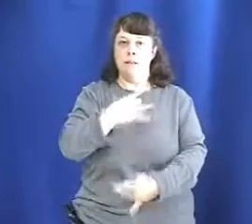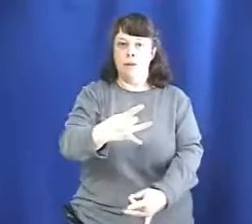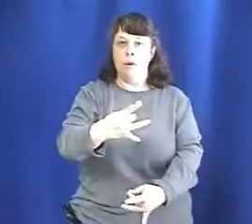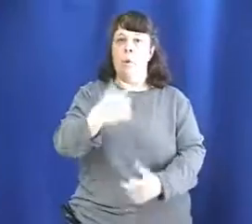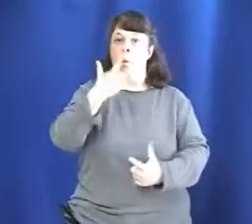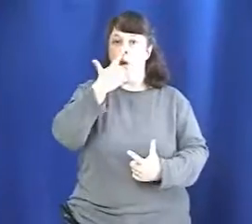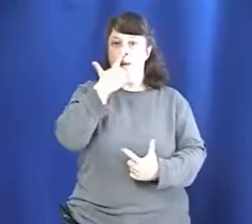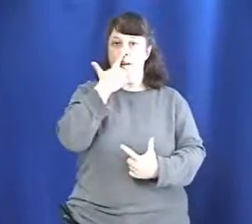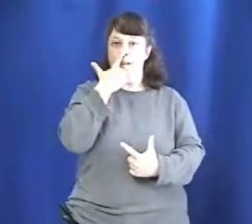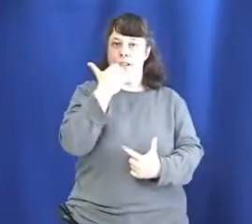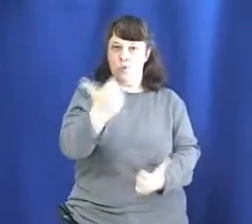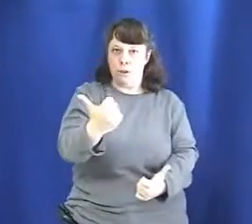Or.